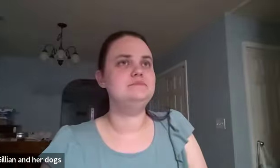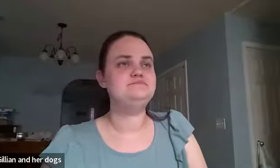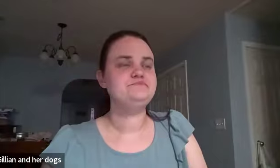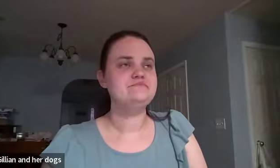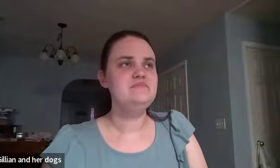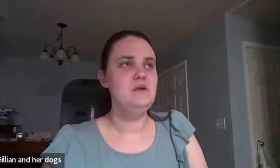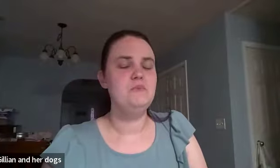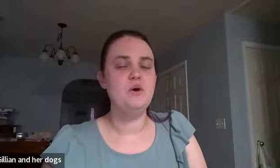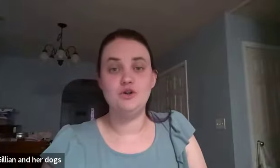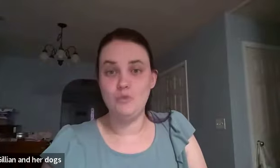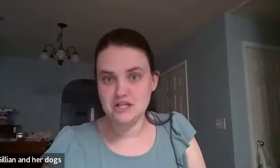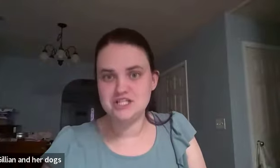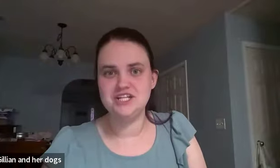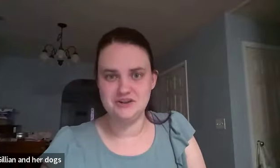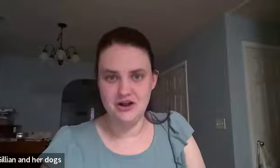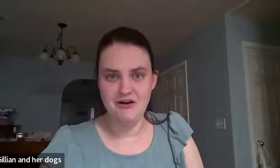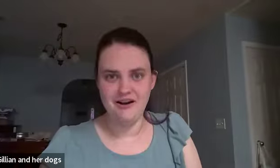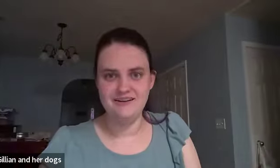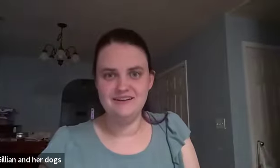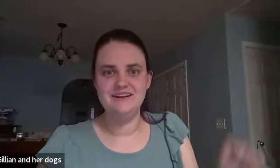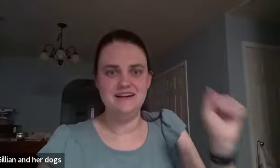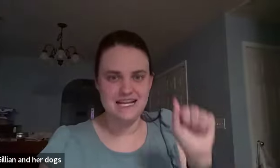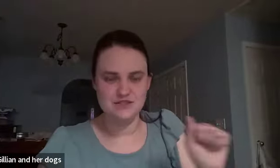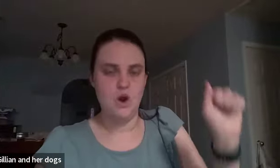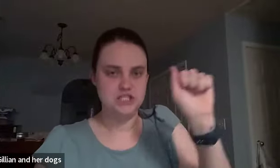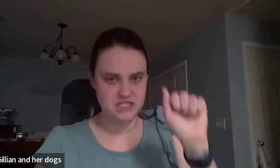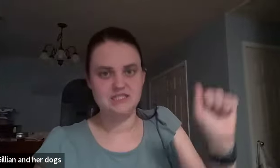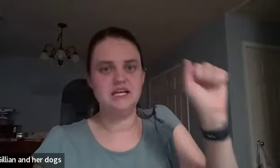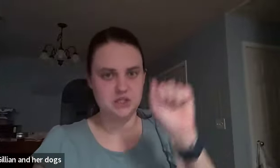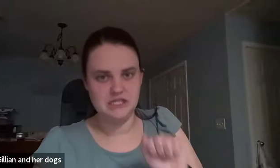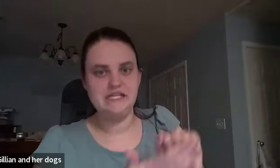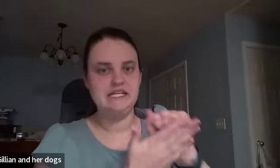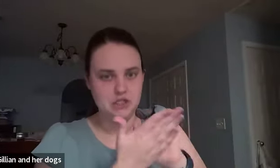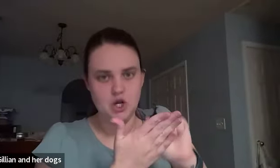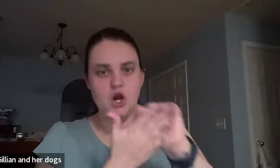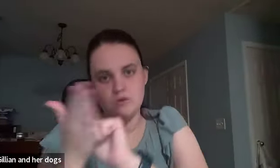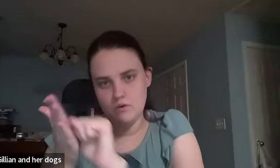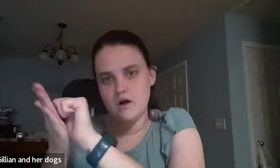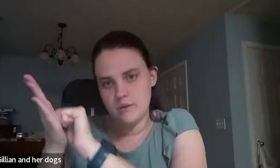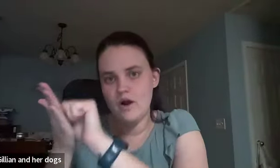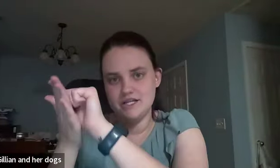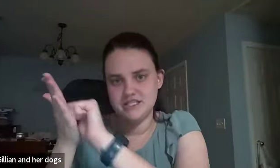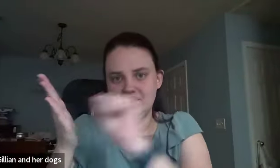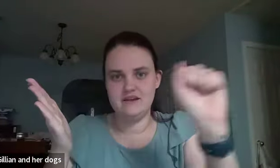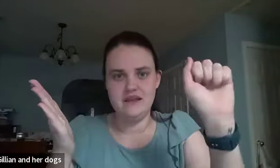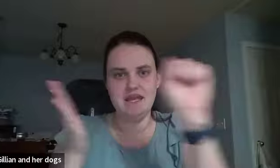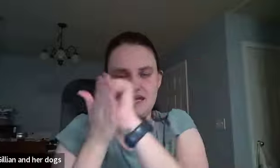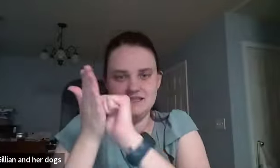Um, but when you're washing your car, it's washing, like you're cleaning your car, we'll call it washing, like an A, and it's